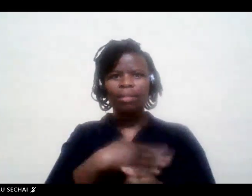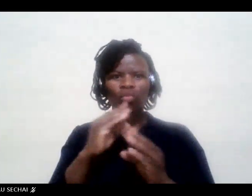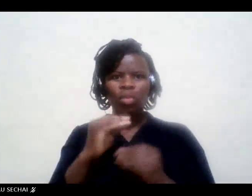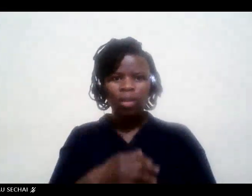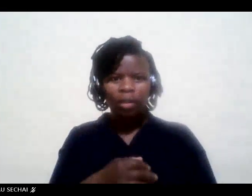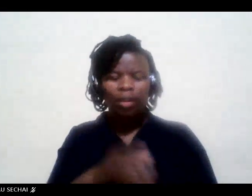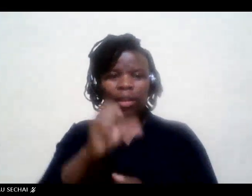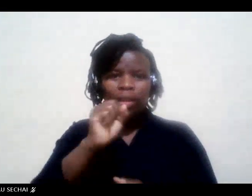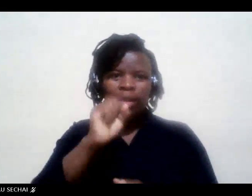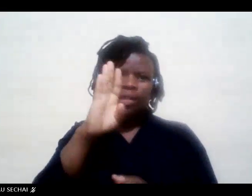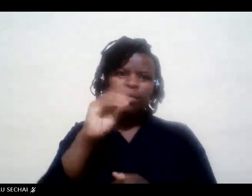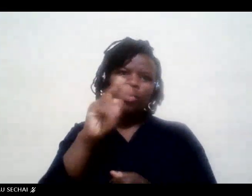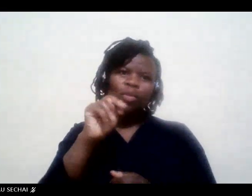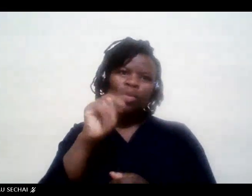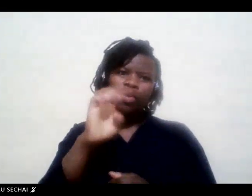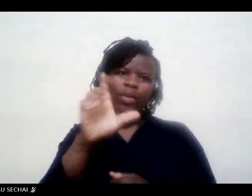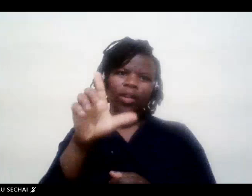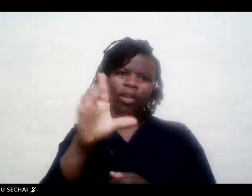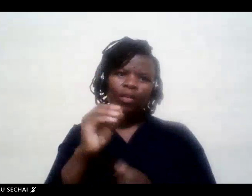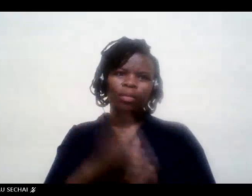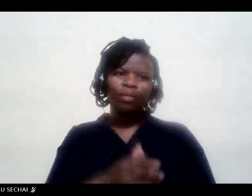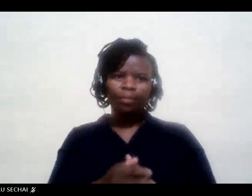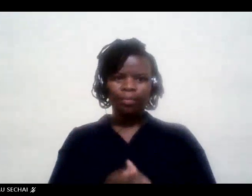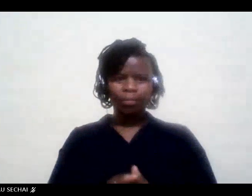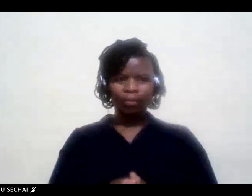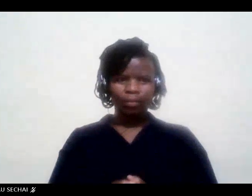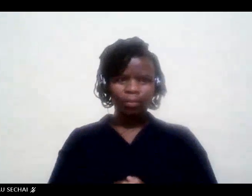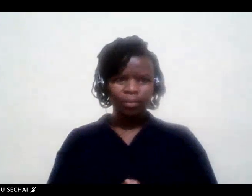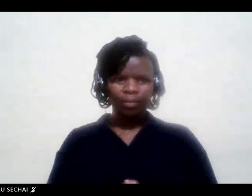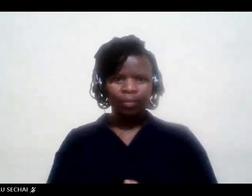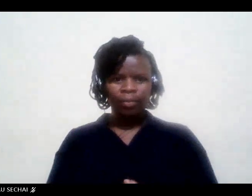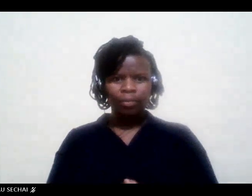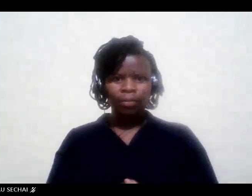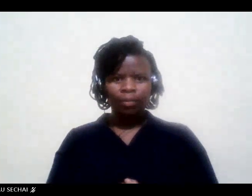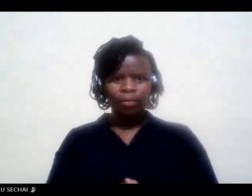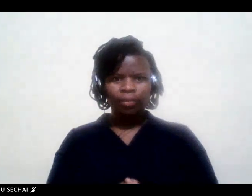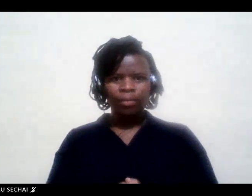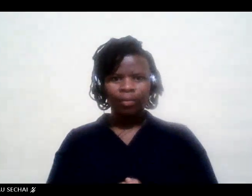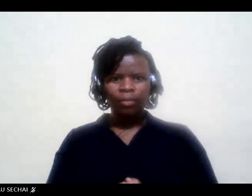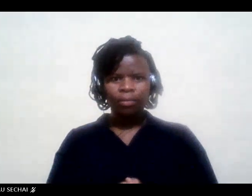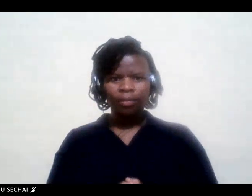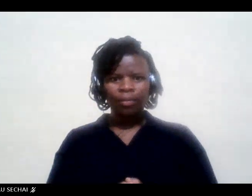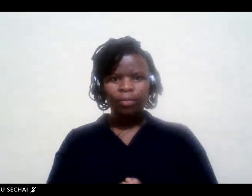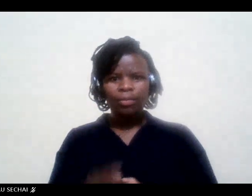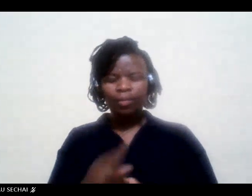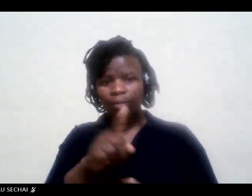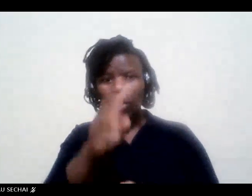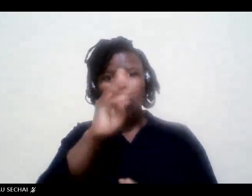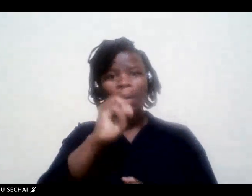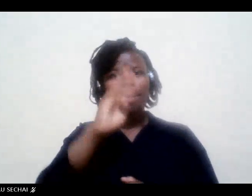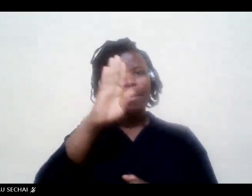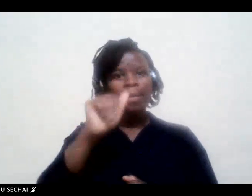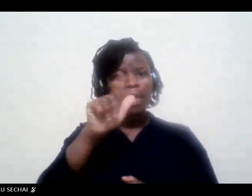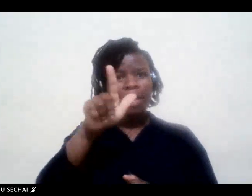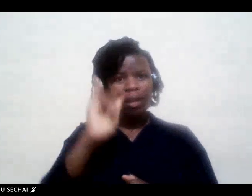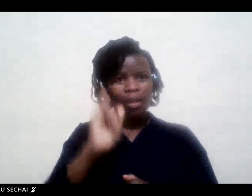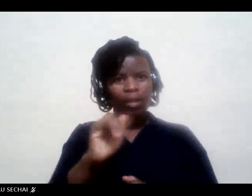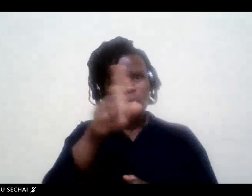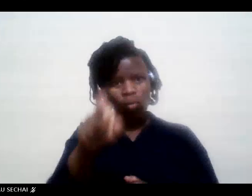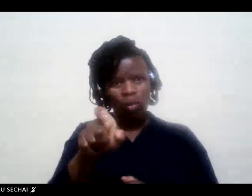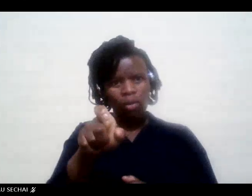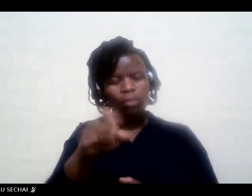ahead. On your question that was asked by a student from medical school,